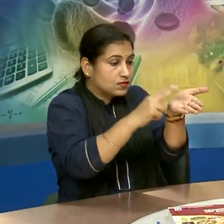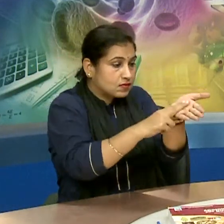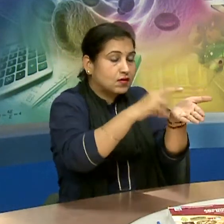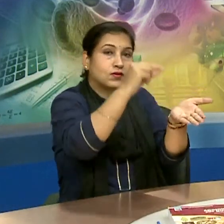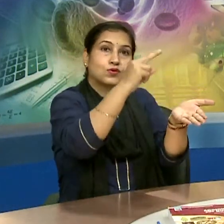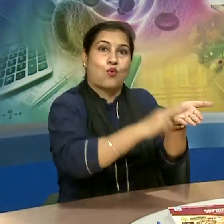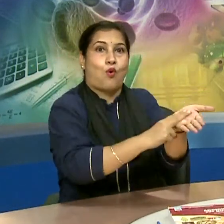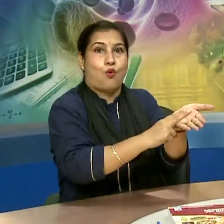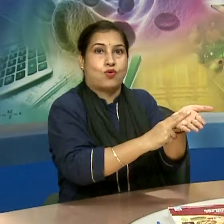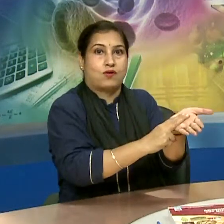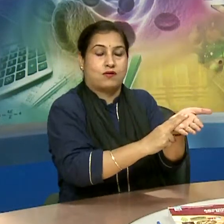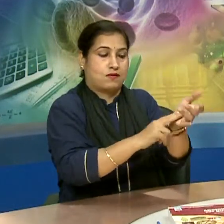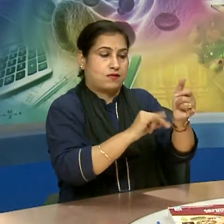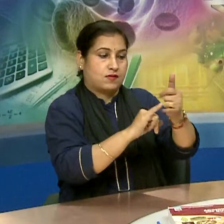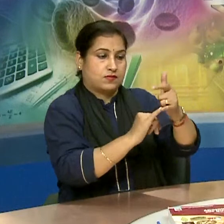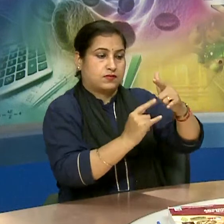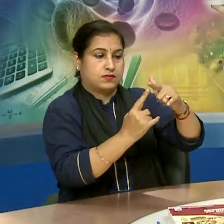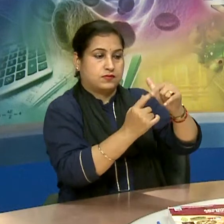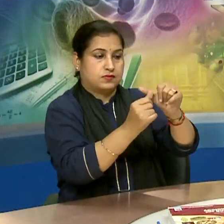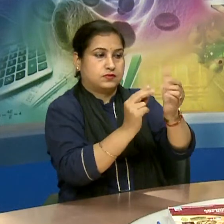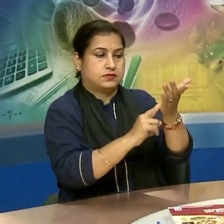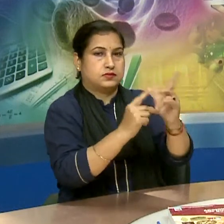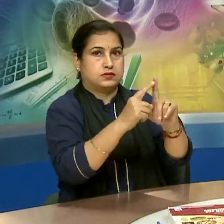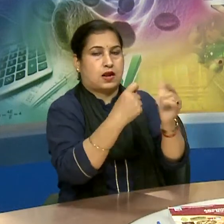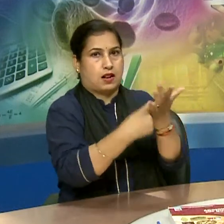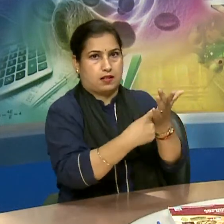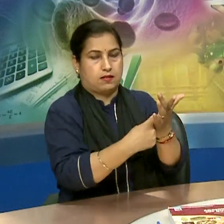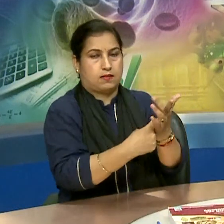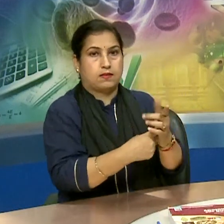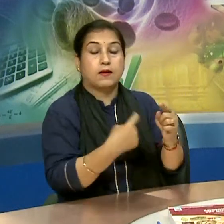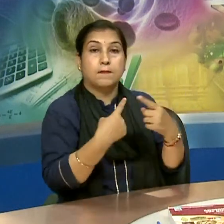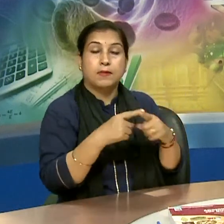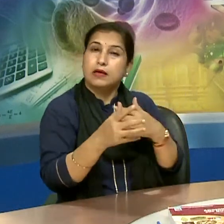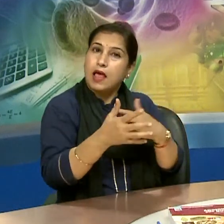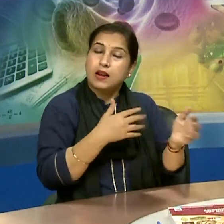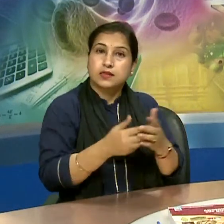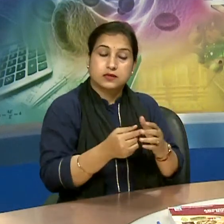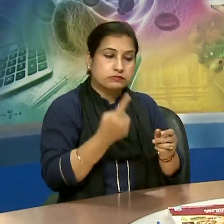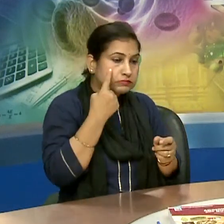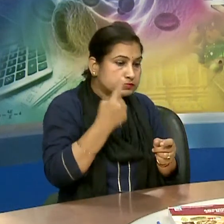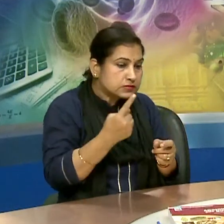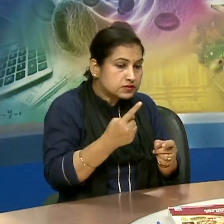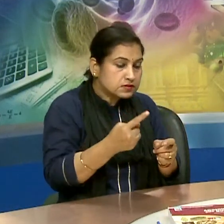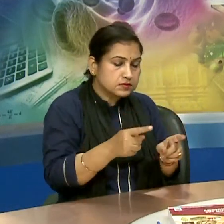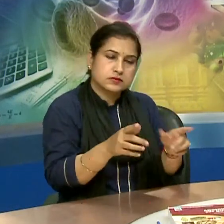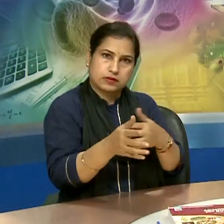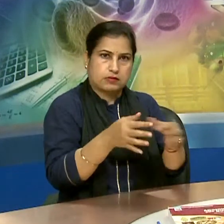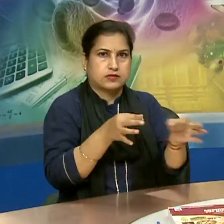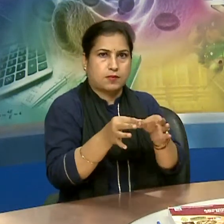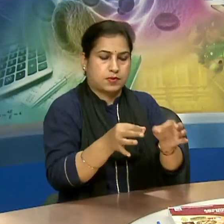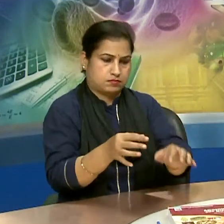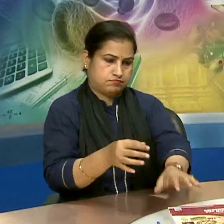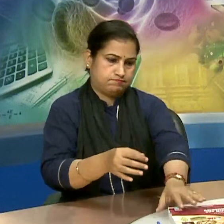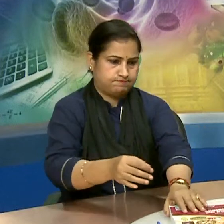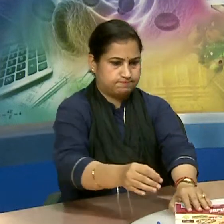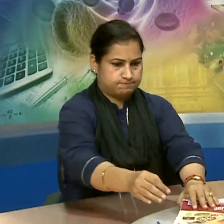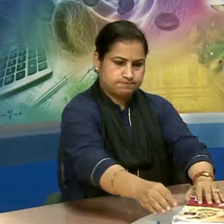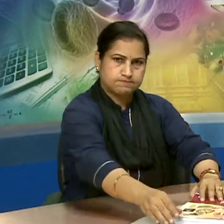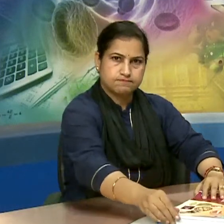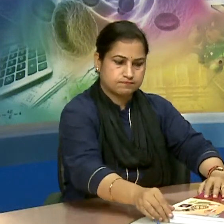First, pay close attention to the start and end of the object